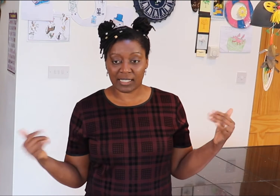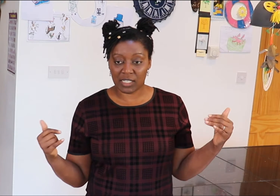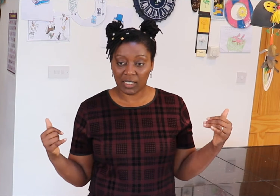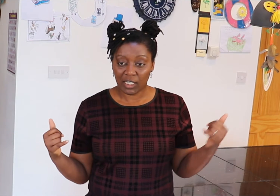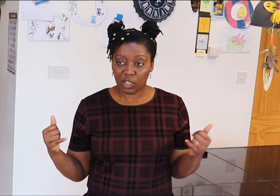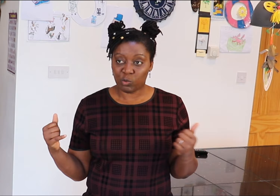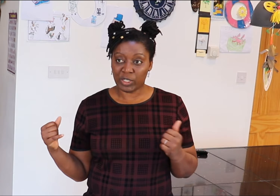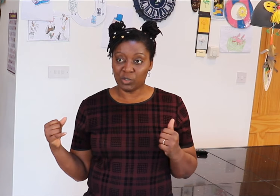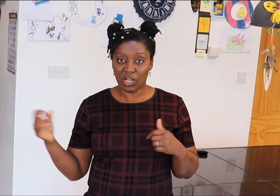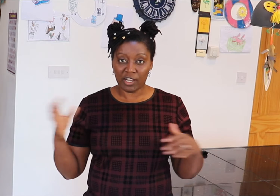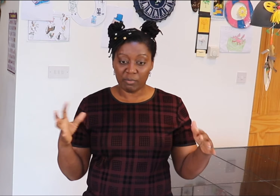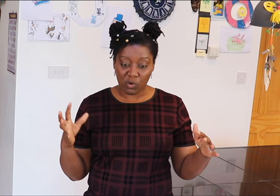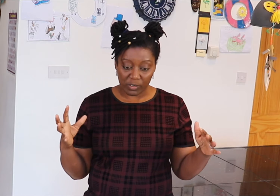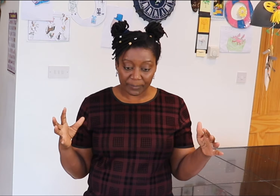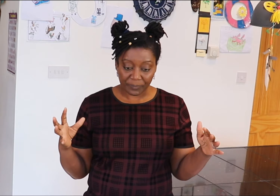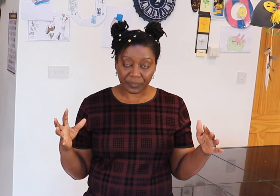that you learn more